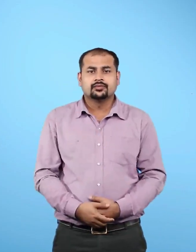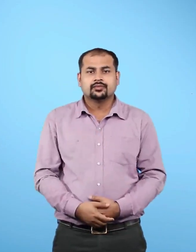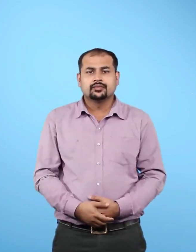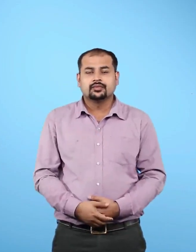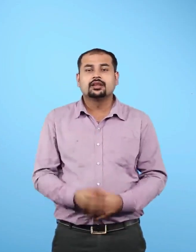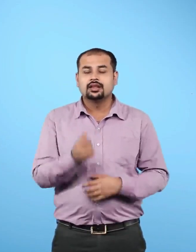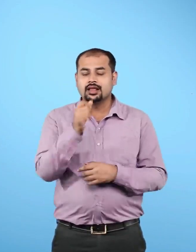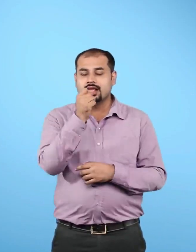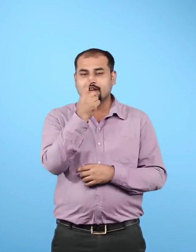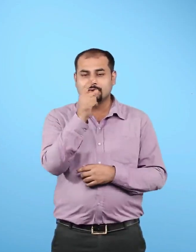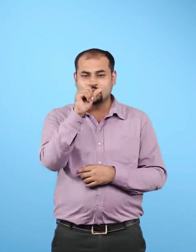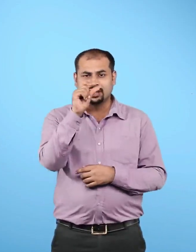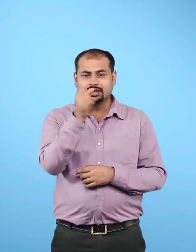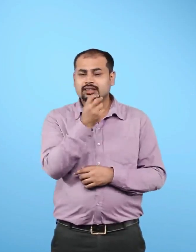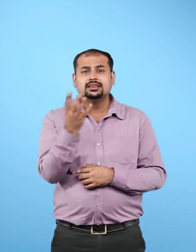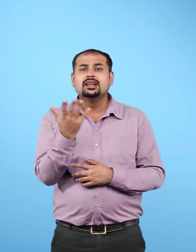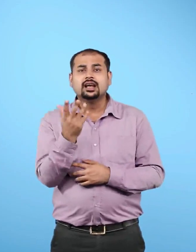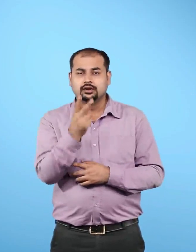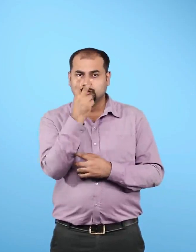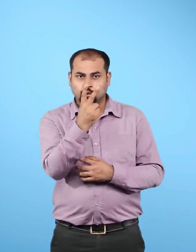2 1 rupee coins,